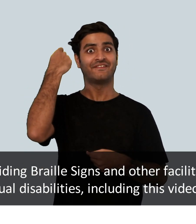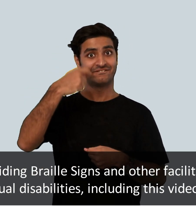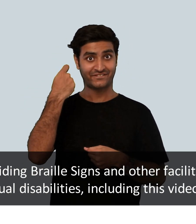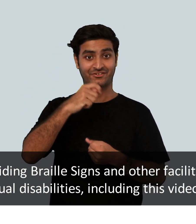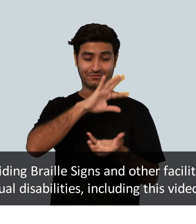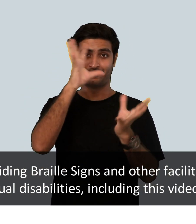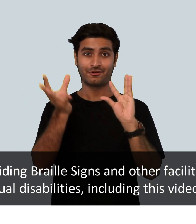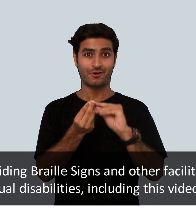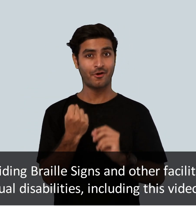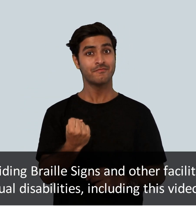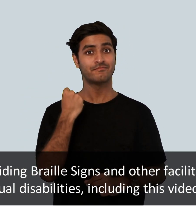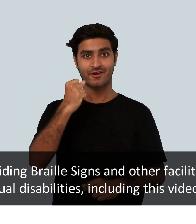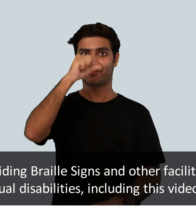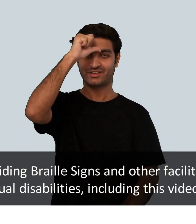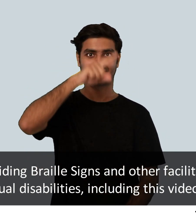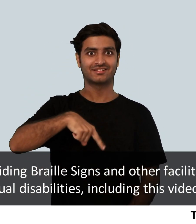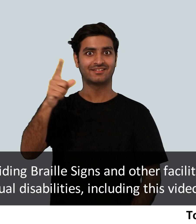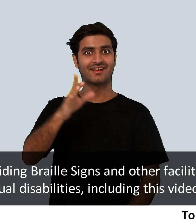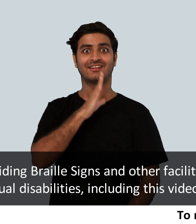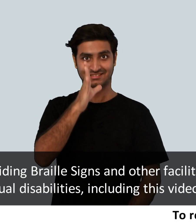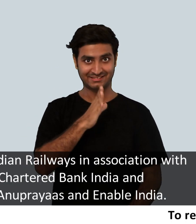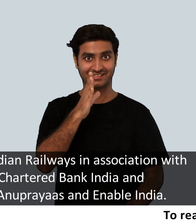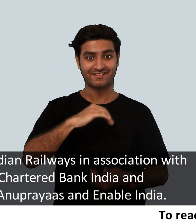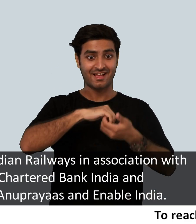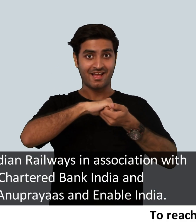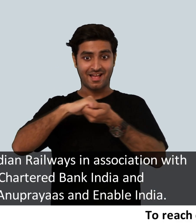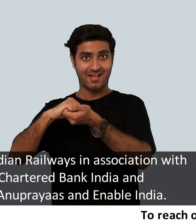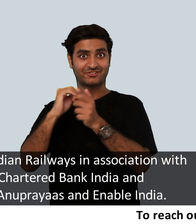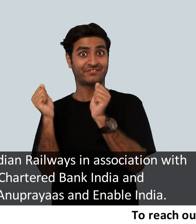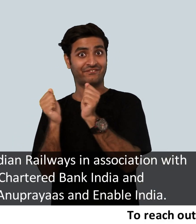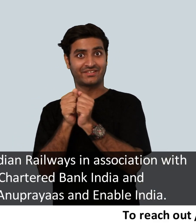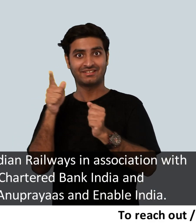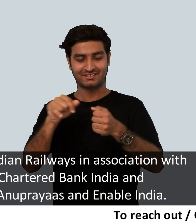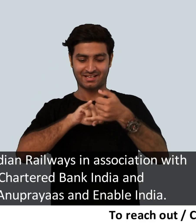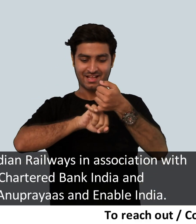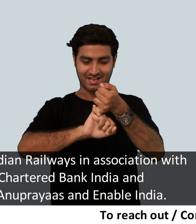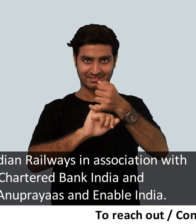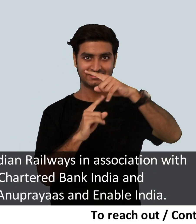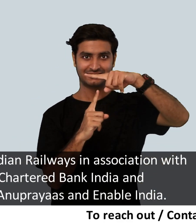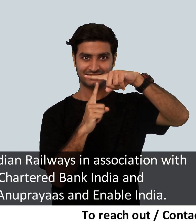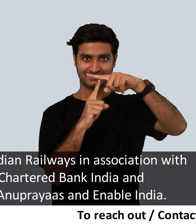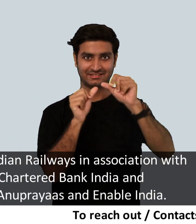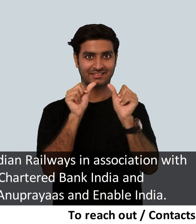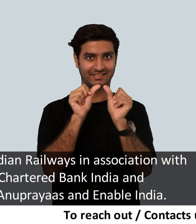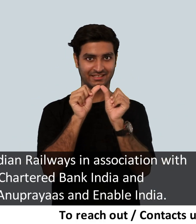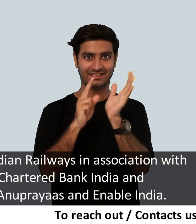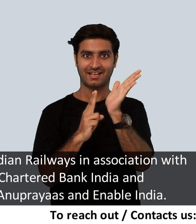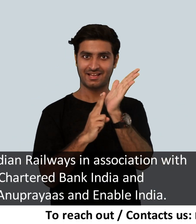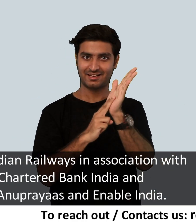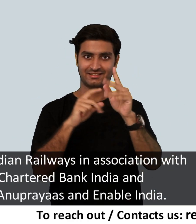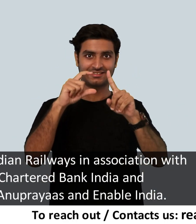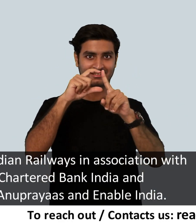visual disabilities, including this video, is driven by Indian Railways in association with